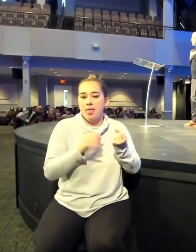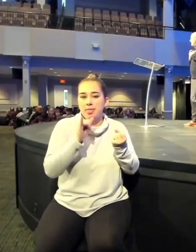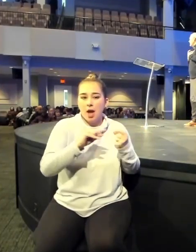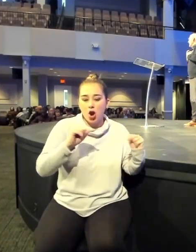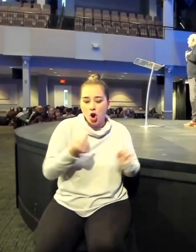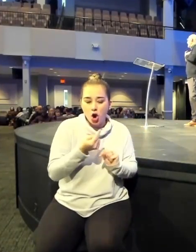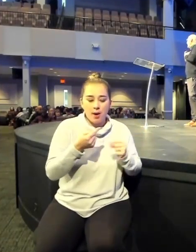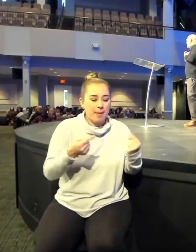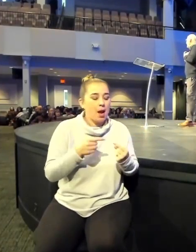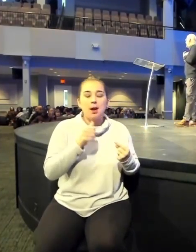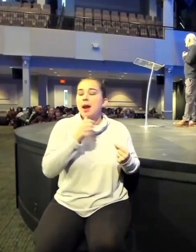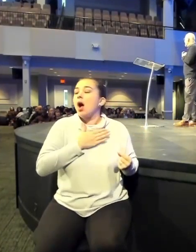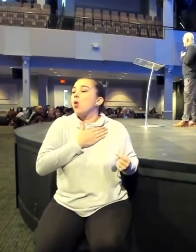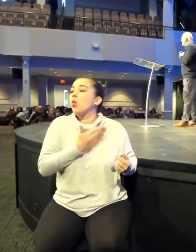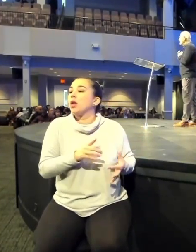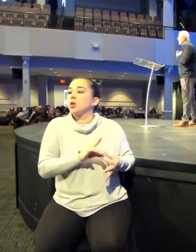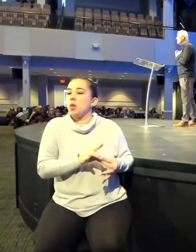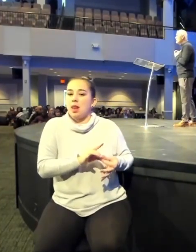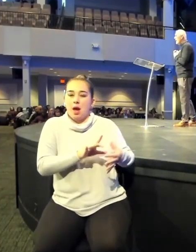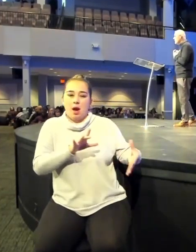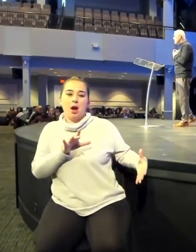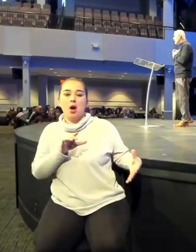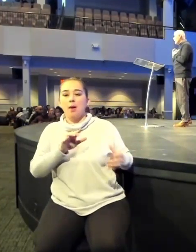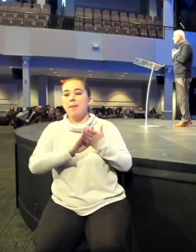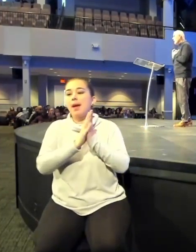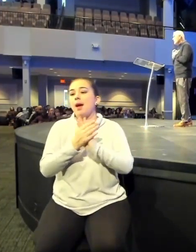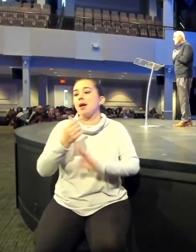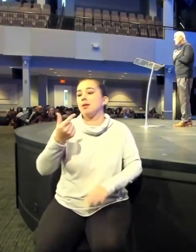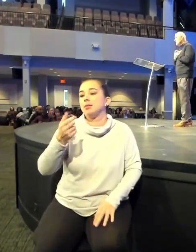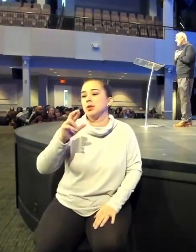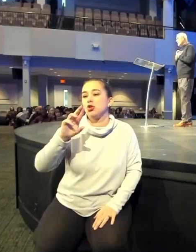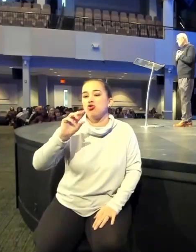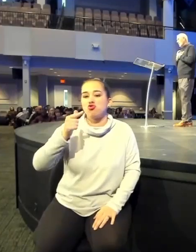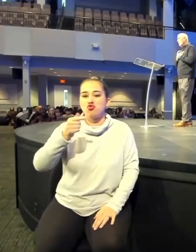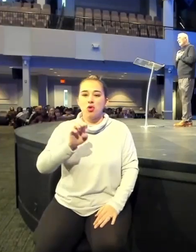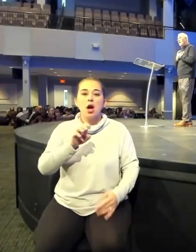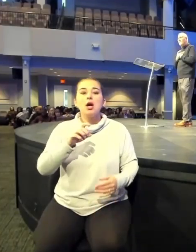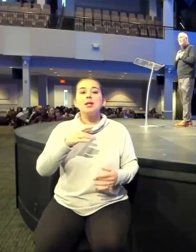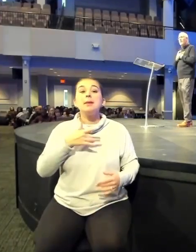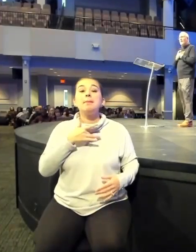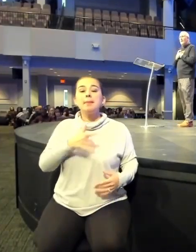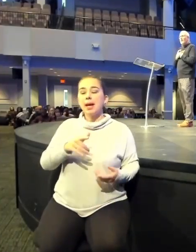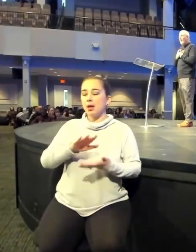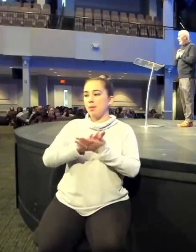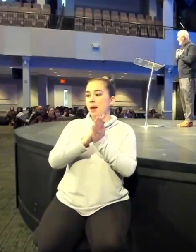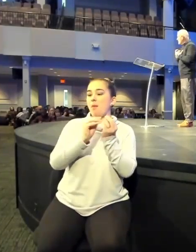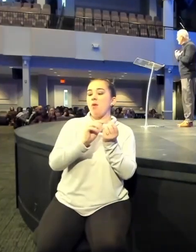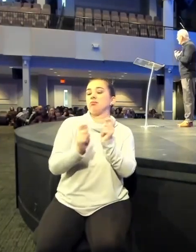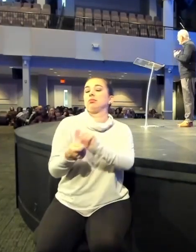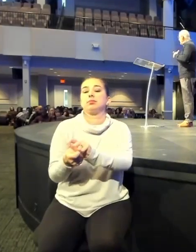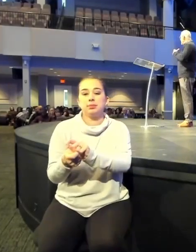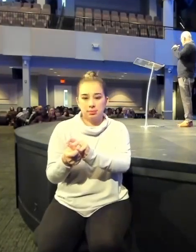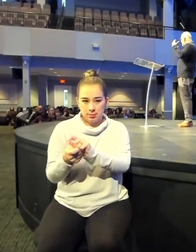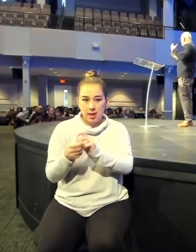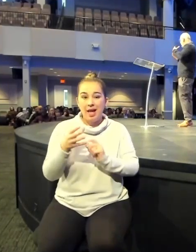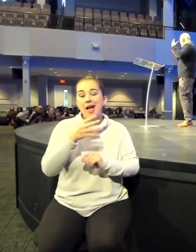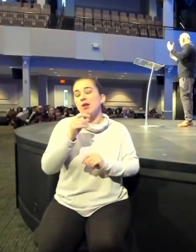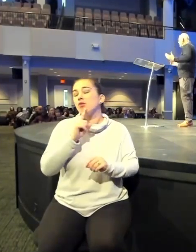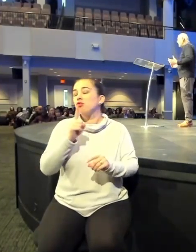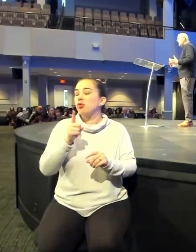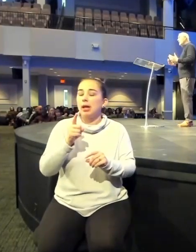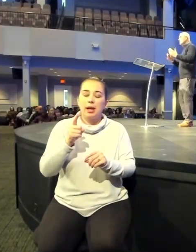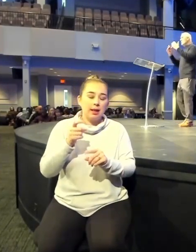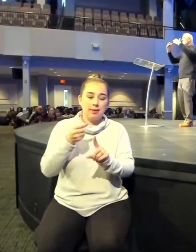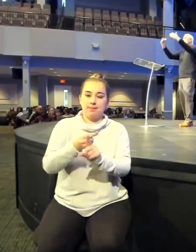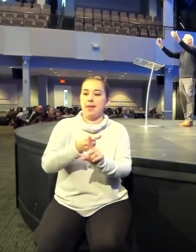You're not willing to let it go. It becomes a grudge, oftentimes results in retaliatory behavior. It actually affects every part of